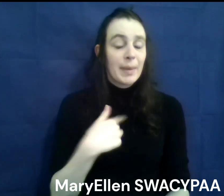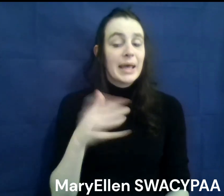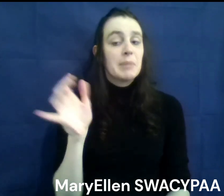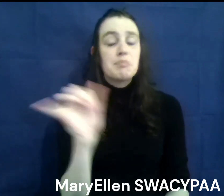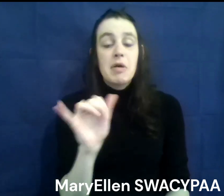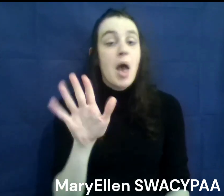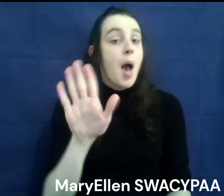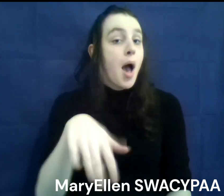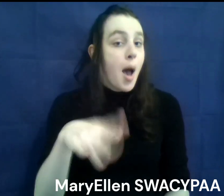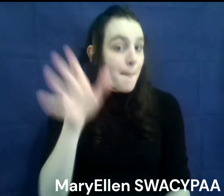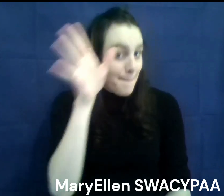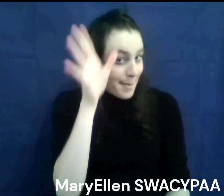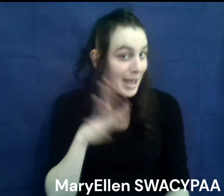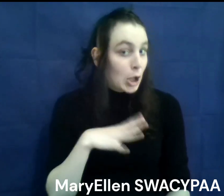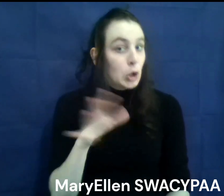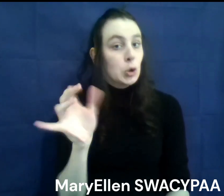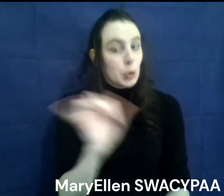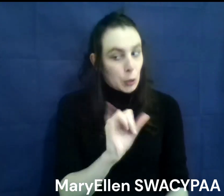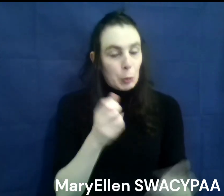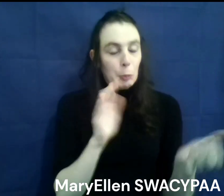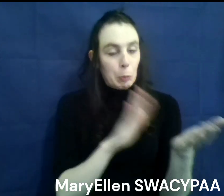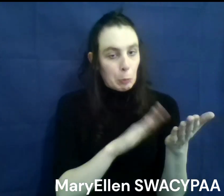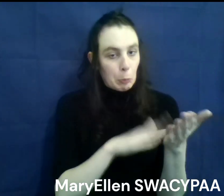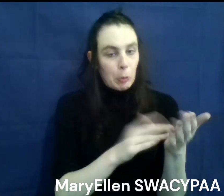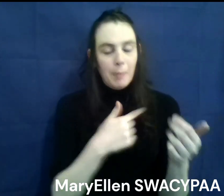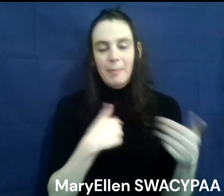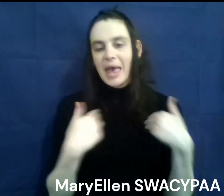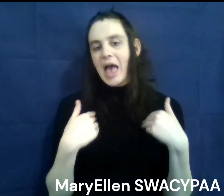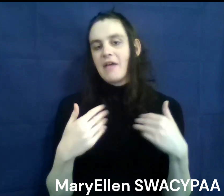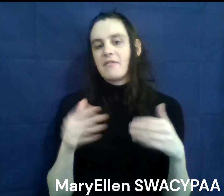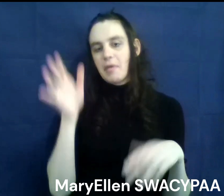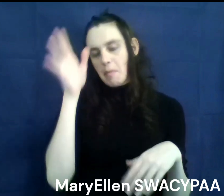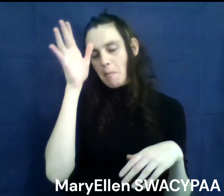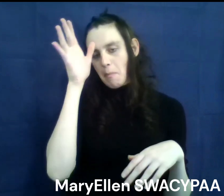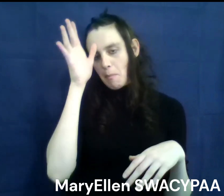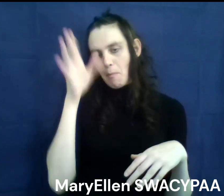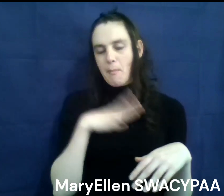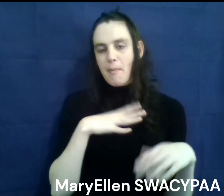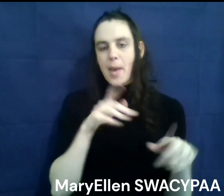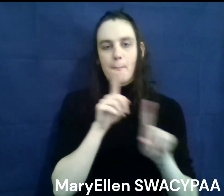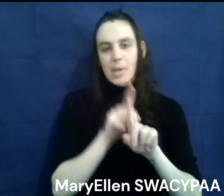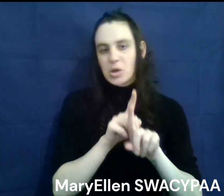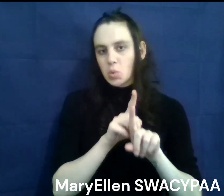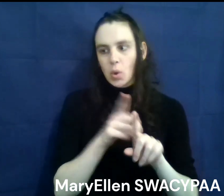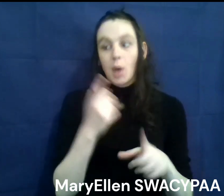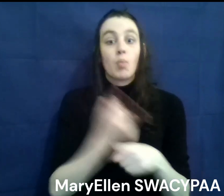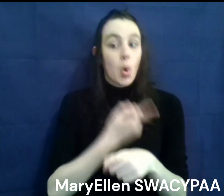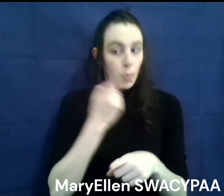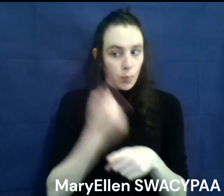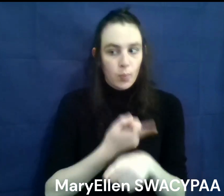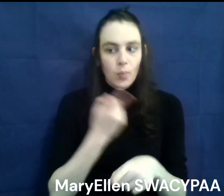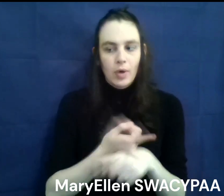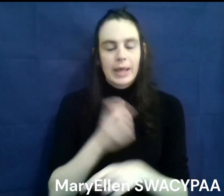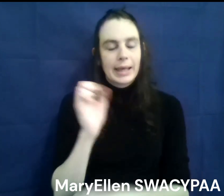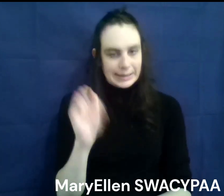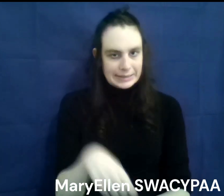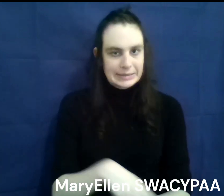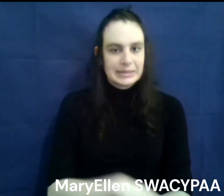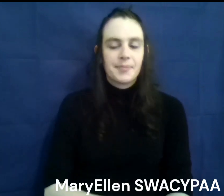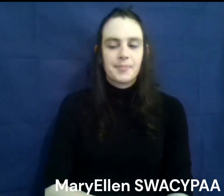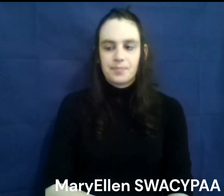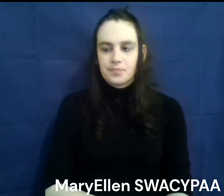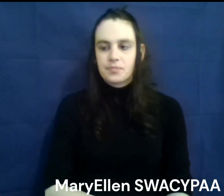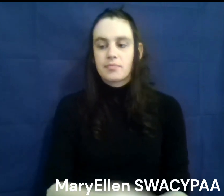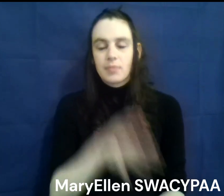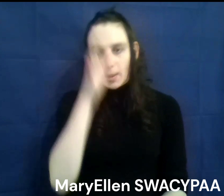out to you guys too. So I've had male mentors that are appropriate, right? Find your appropriate male mentors. And men,